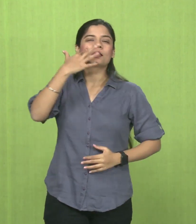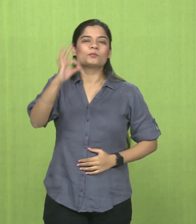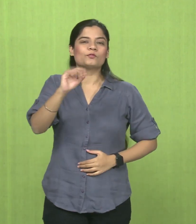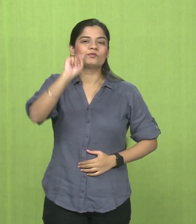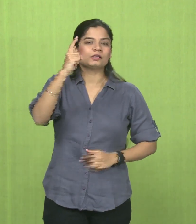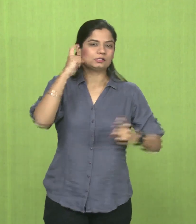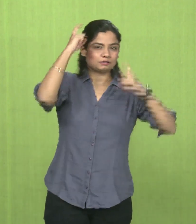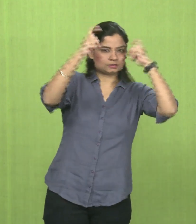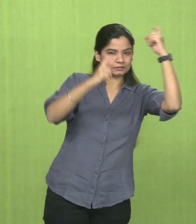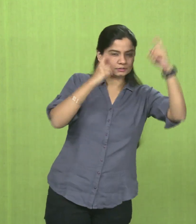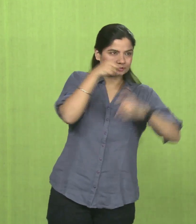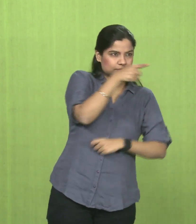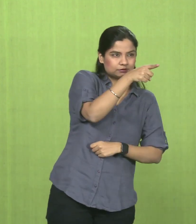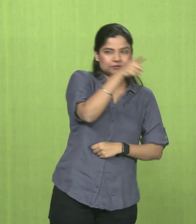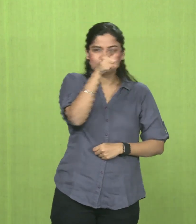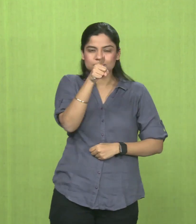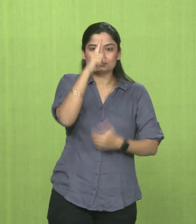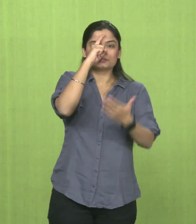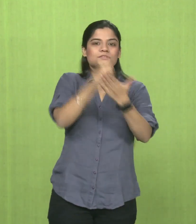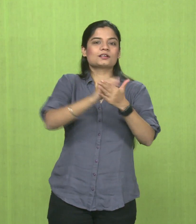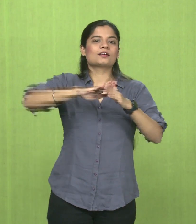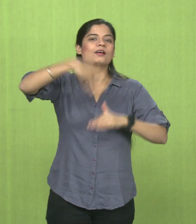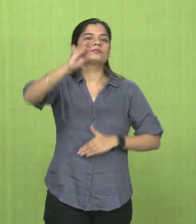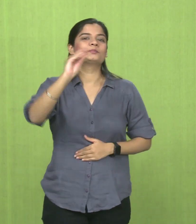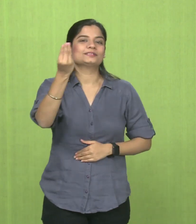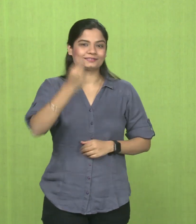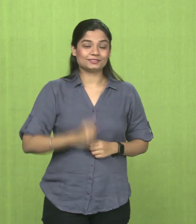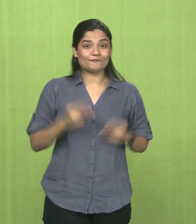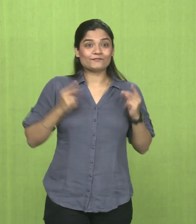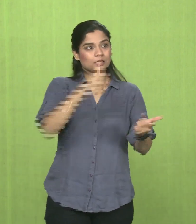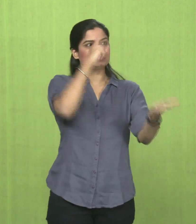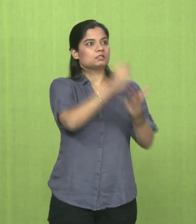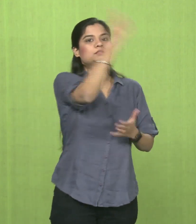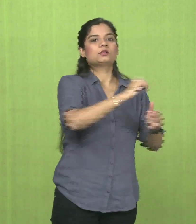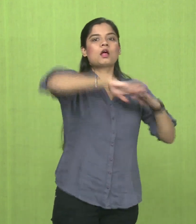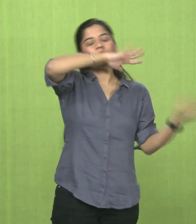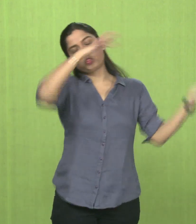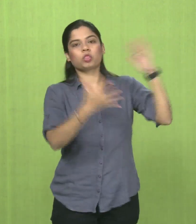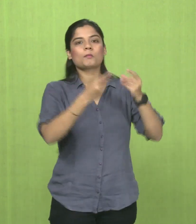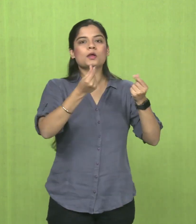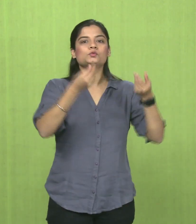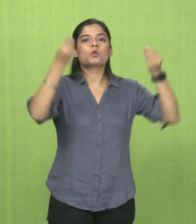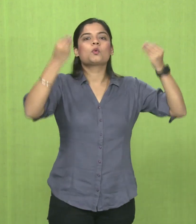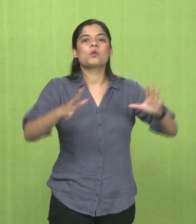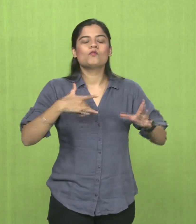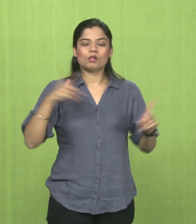earlier. So it's important that we analyze all the situations before we make any decision.